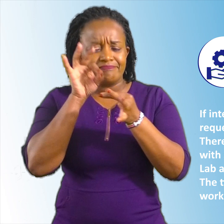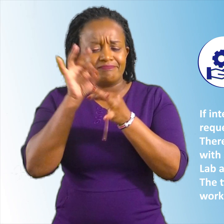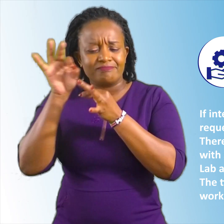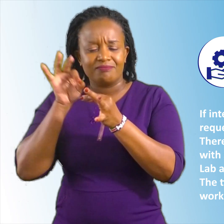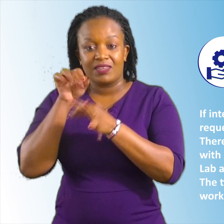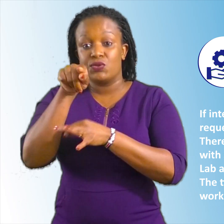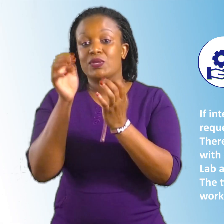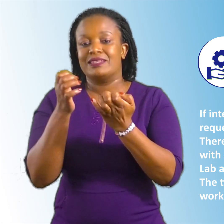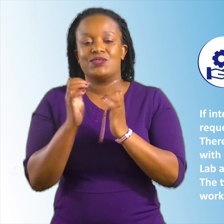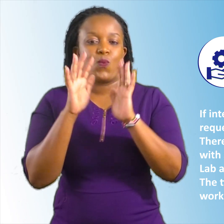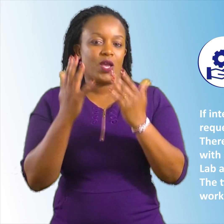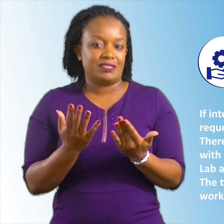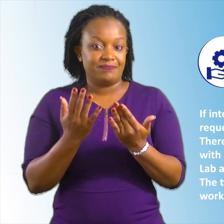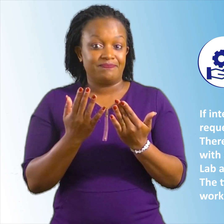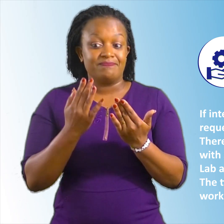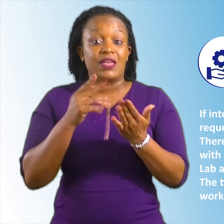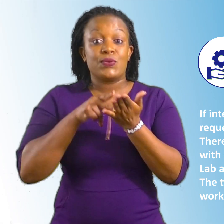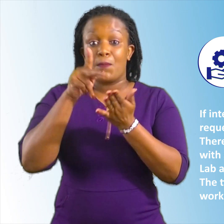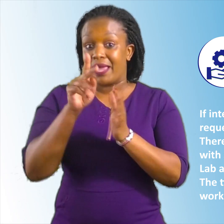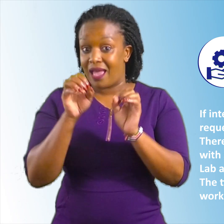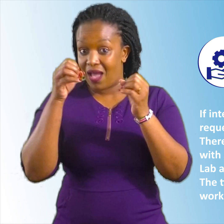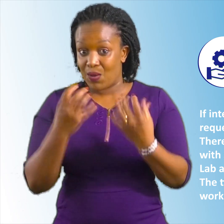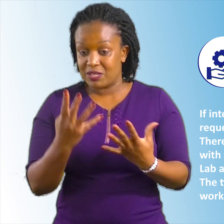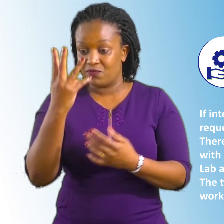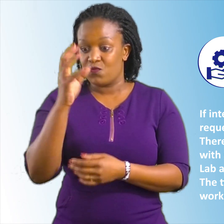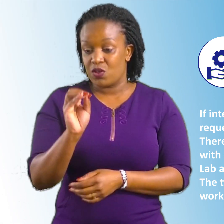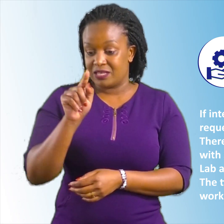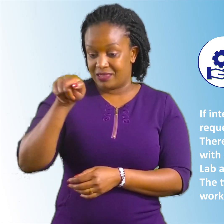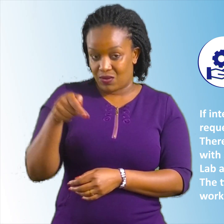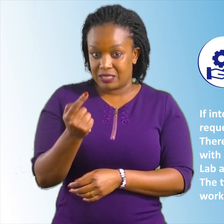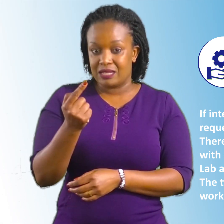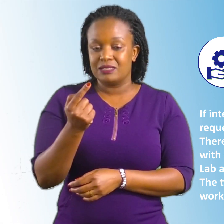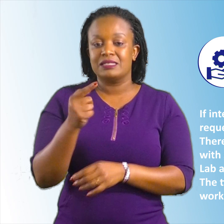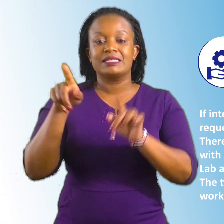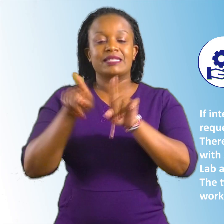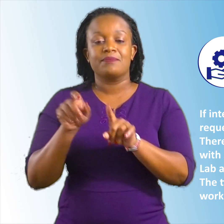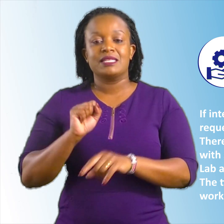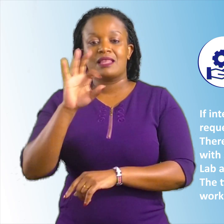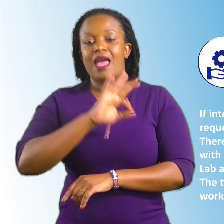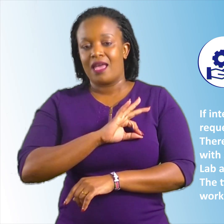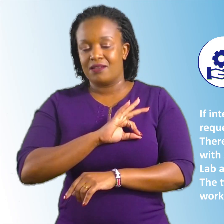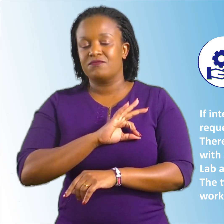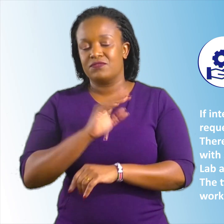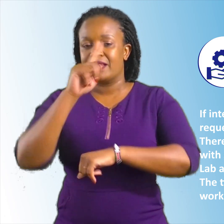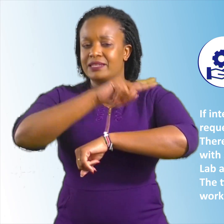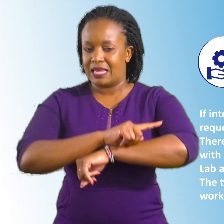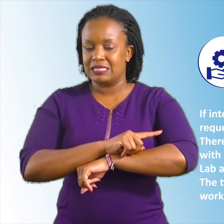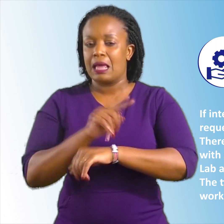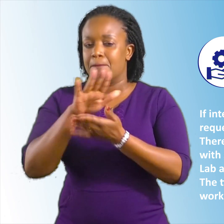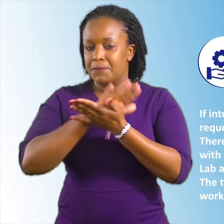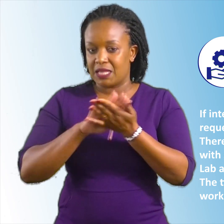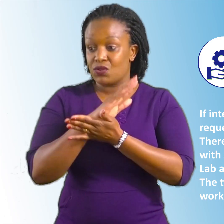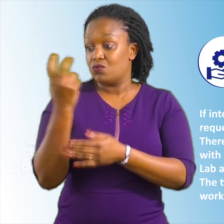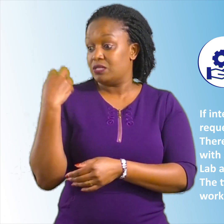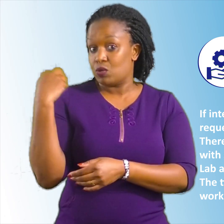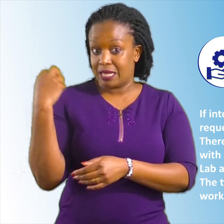requirements. There is a charge of 40,000 along with staff days based on our contracted consultancy